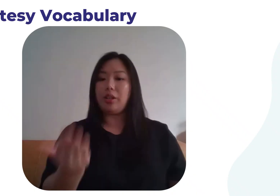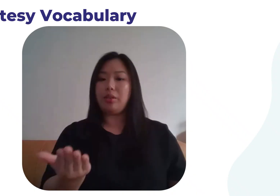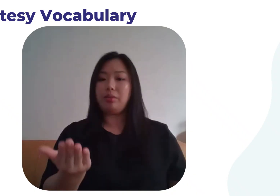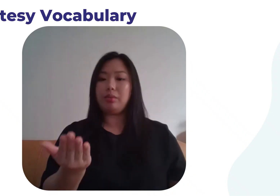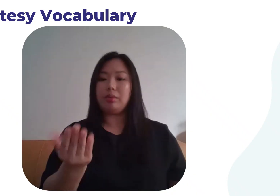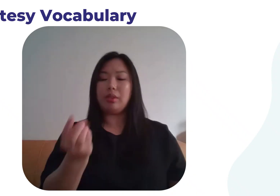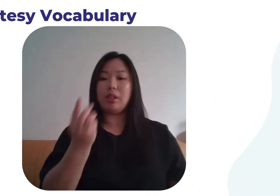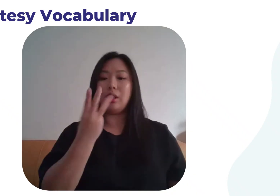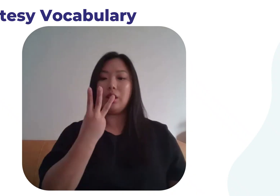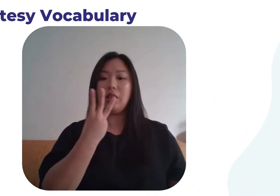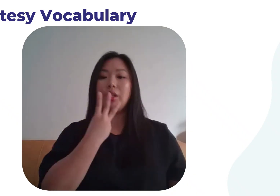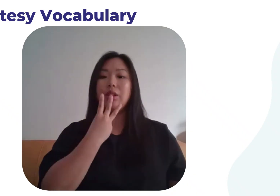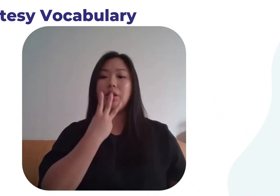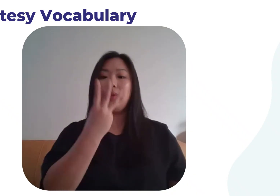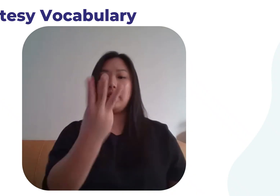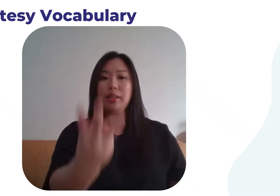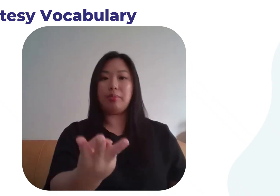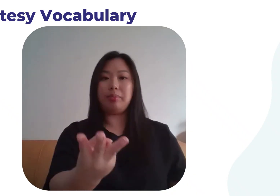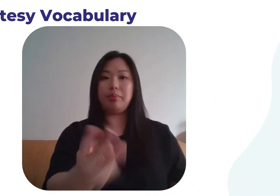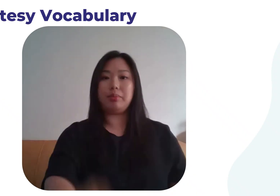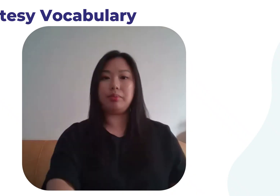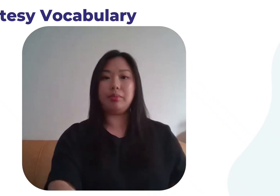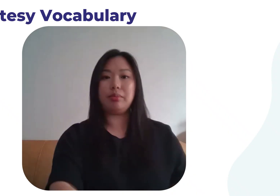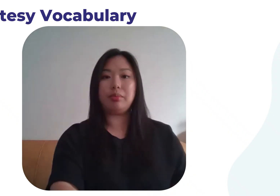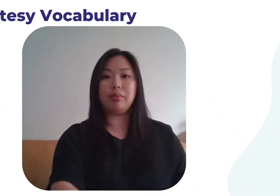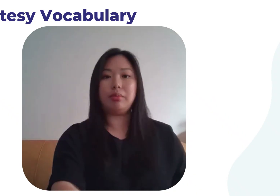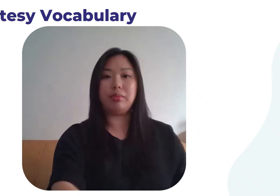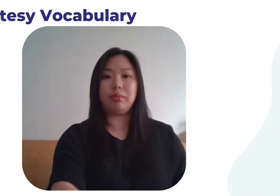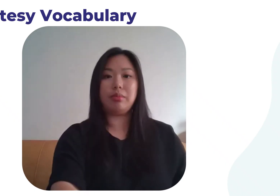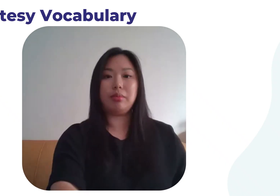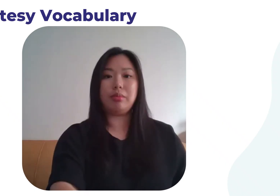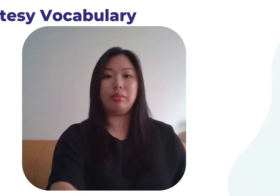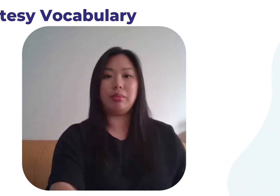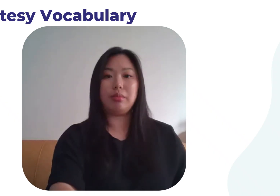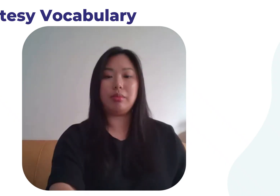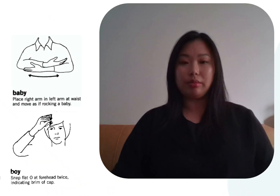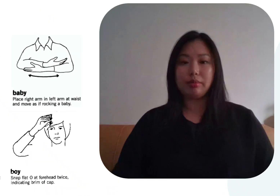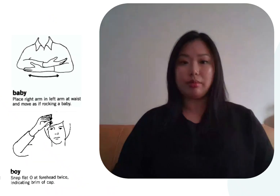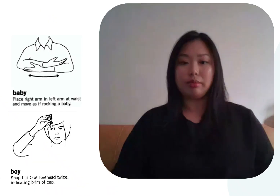Thank you. You're welcome.